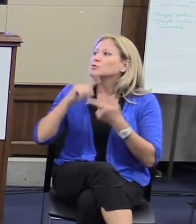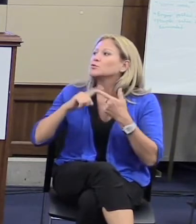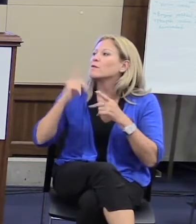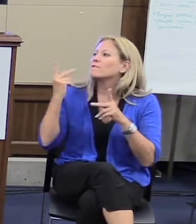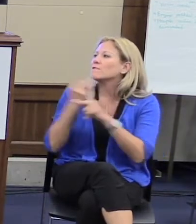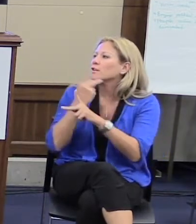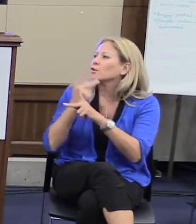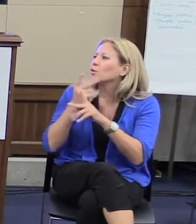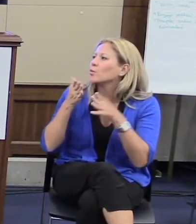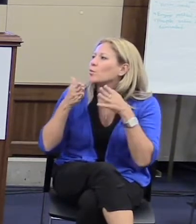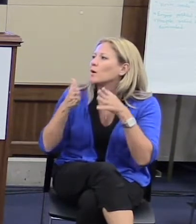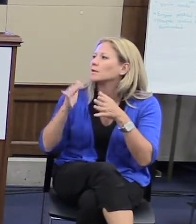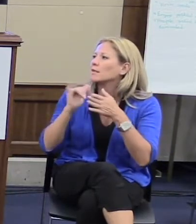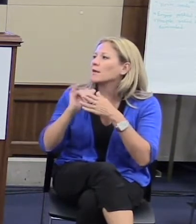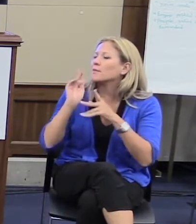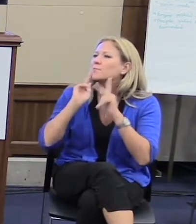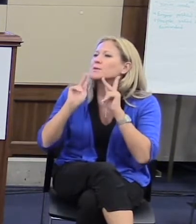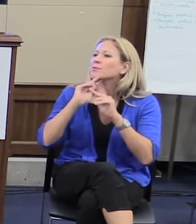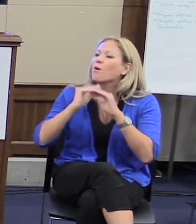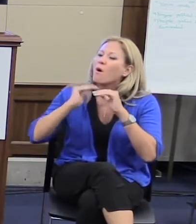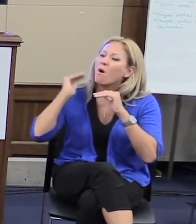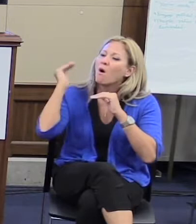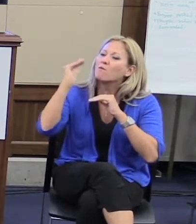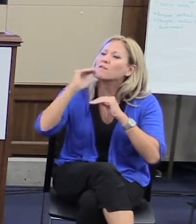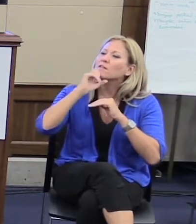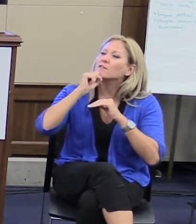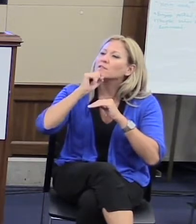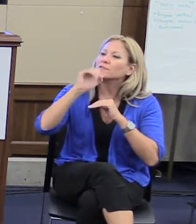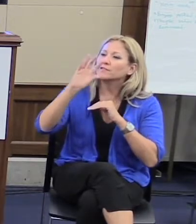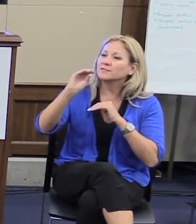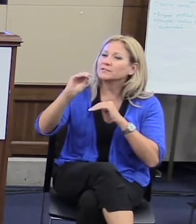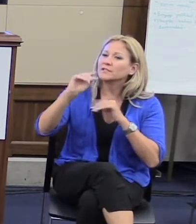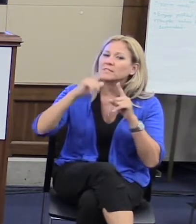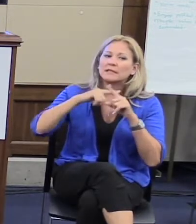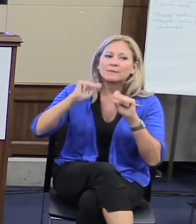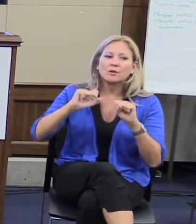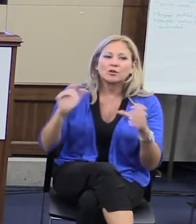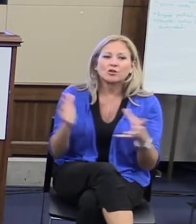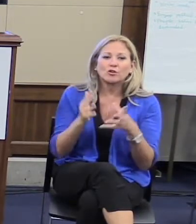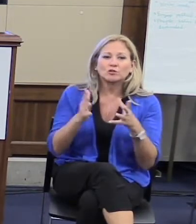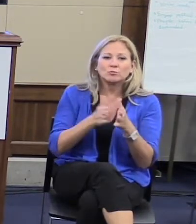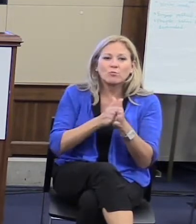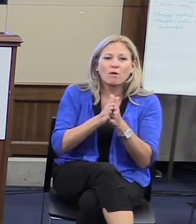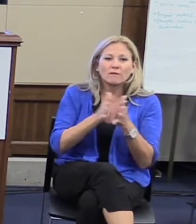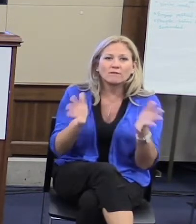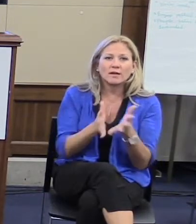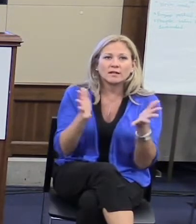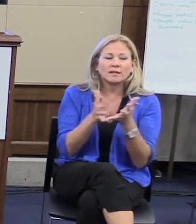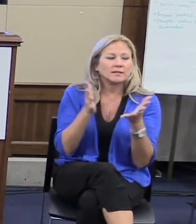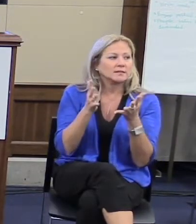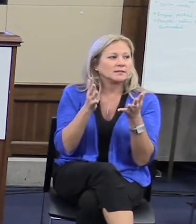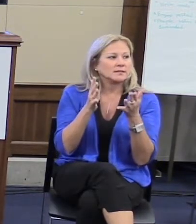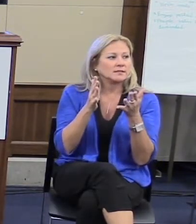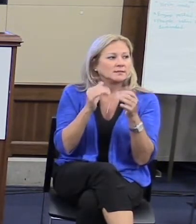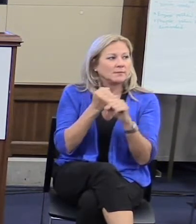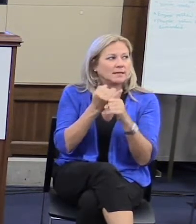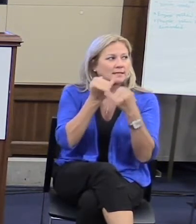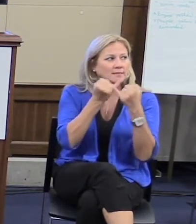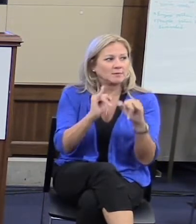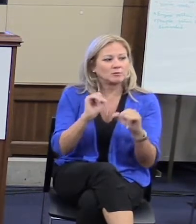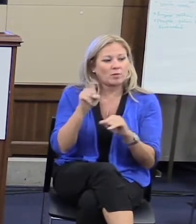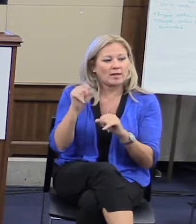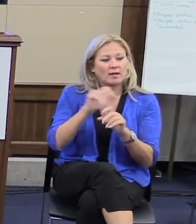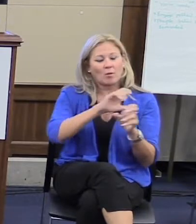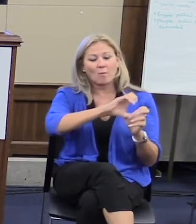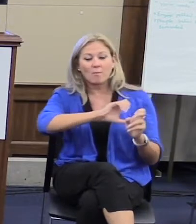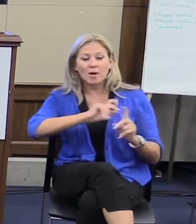figure out ways that people over 50 can be encouraged, motivated, freed up, made independent so they can get